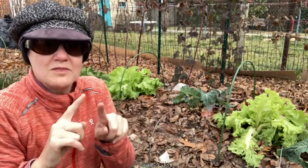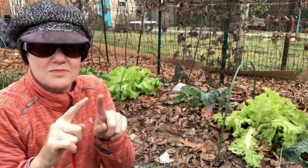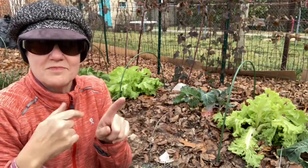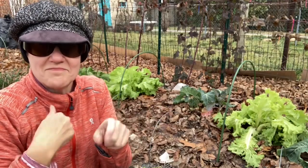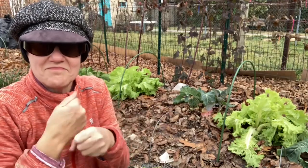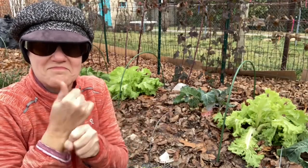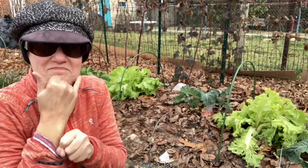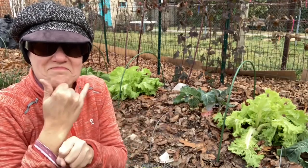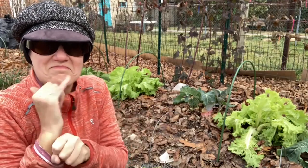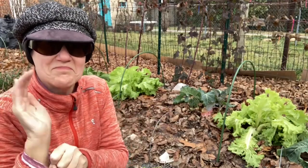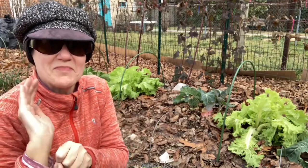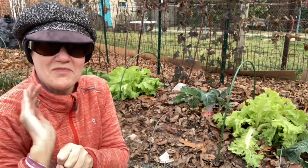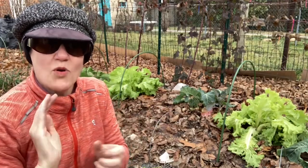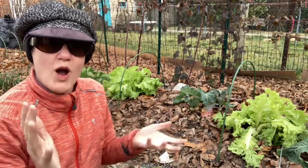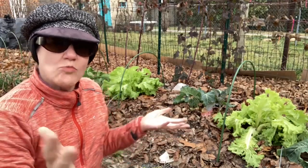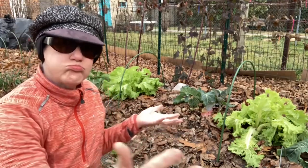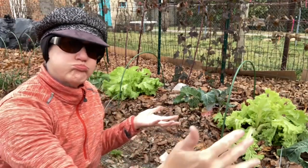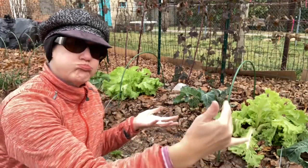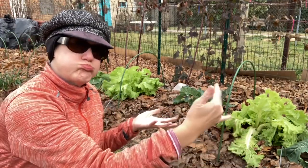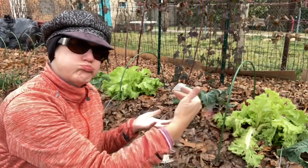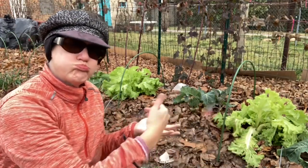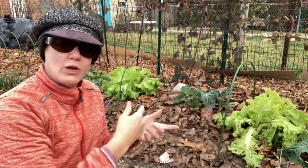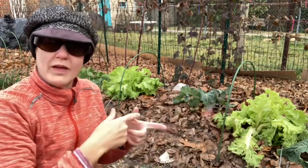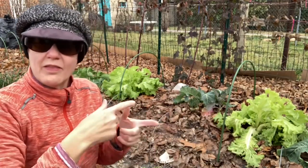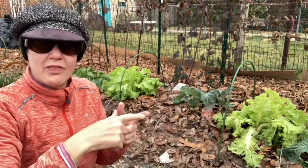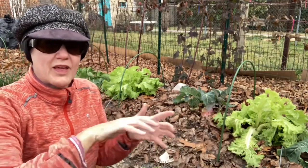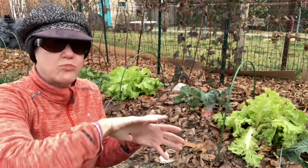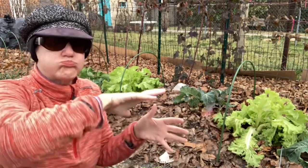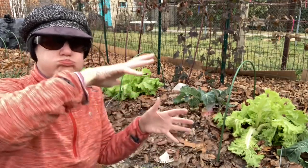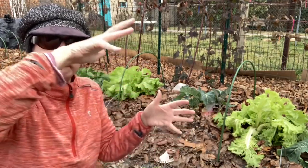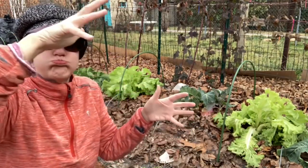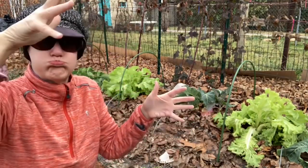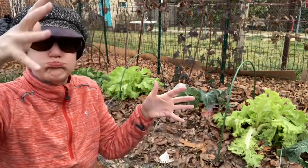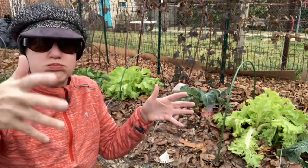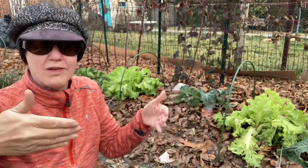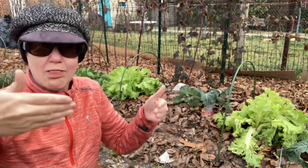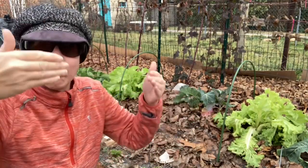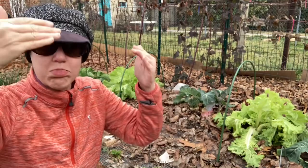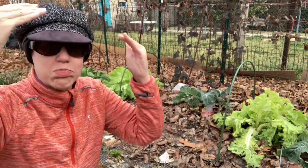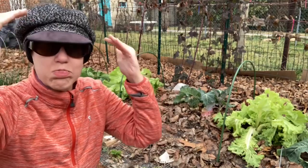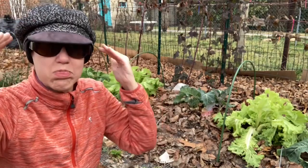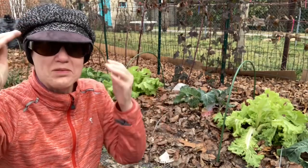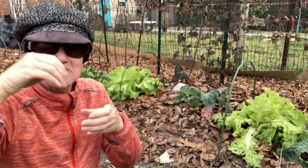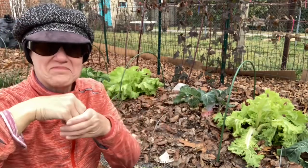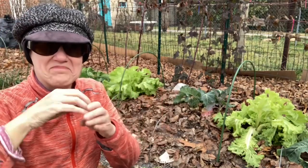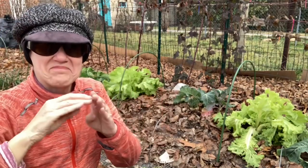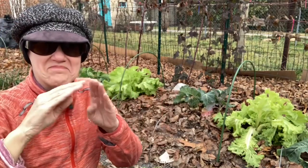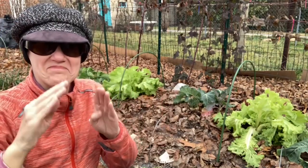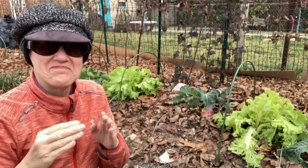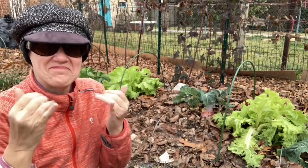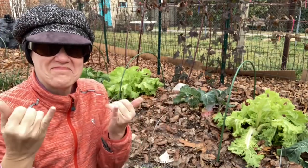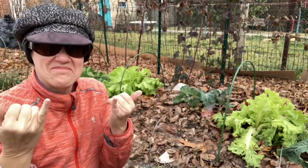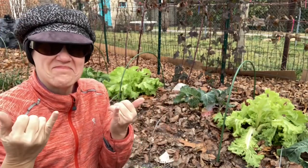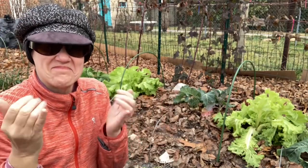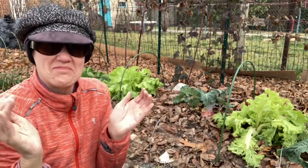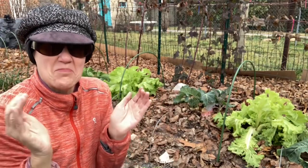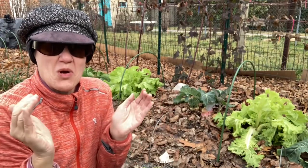really small right here in the garden, but I've made the mistake in the before of harvesting too much, and then I have this mountain of greens in the house